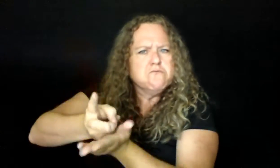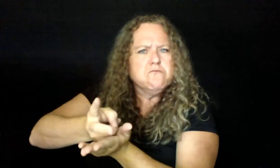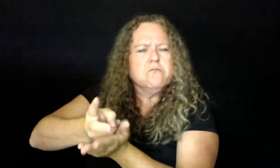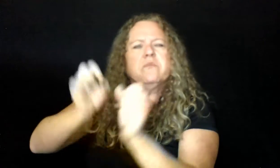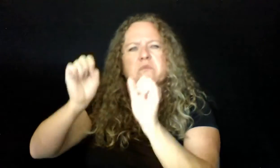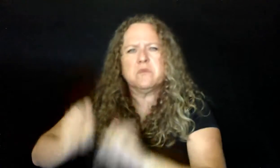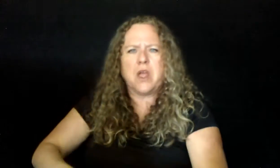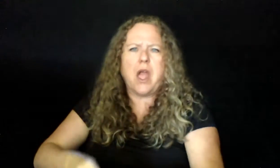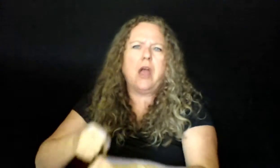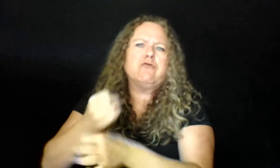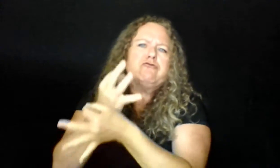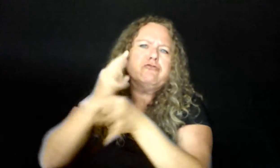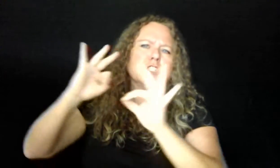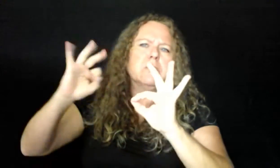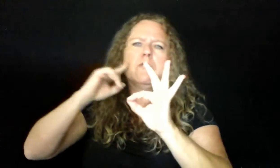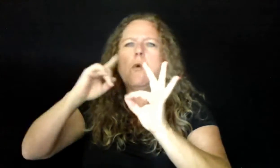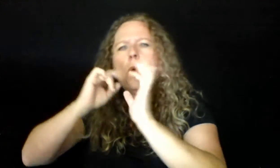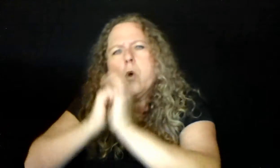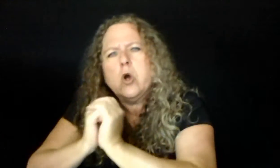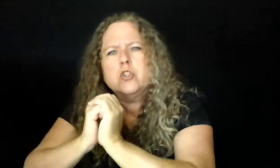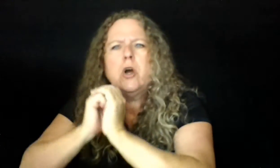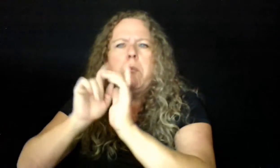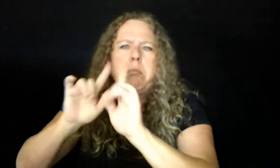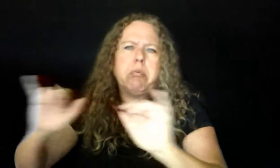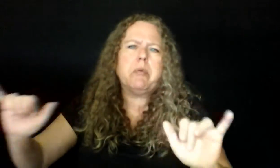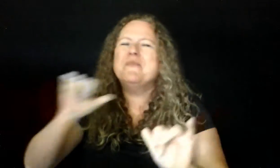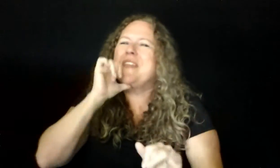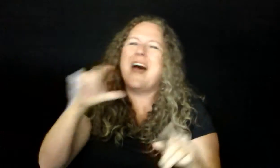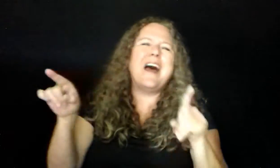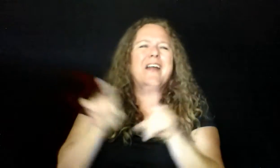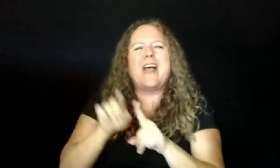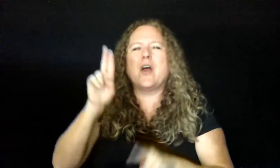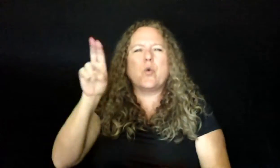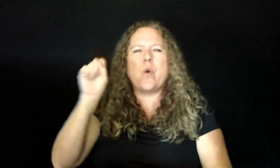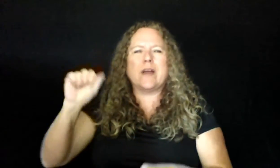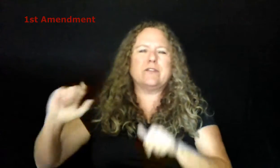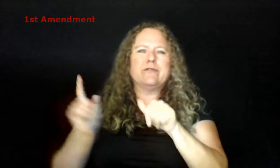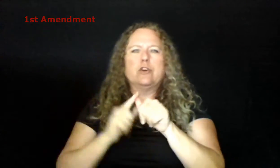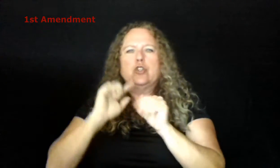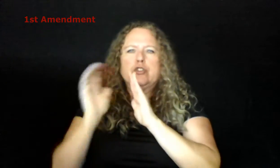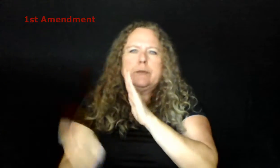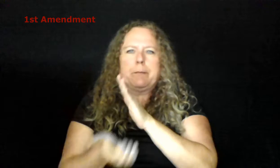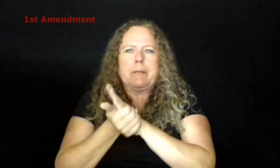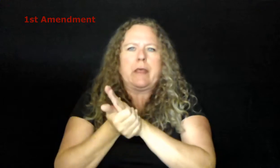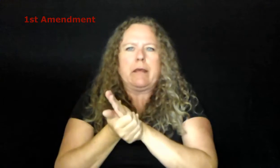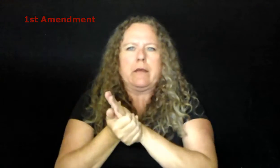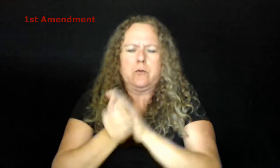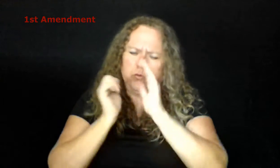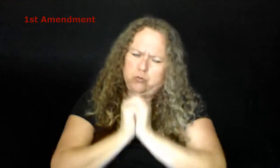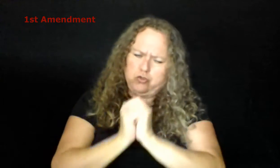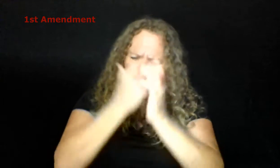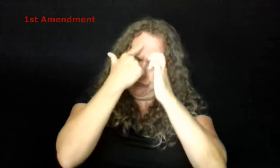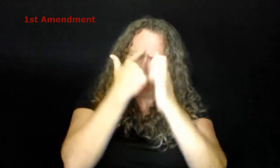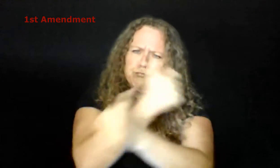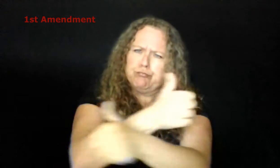worship. It wasn't like, you know, our First Amendment in the United States that gives anyone the ability to worship anything. In Rome, you had a list